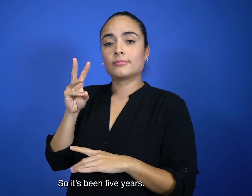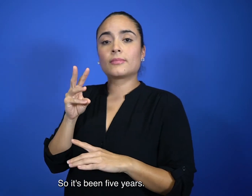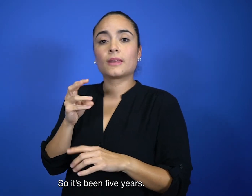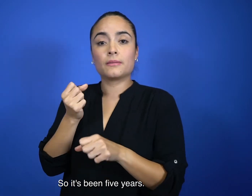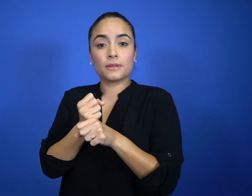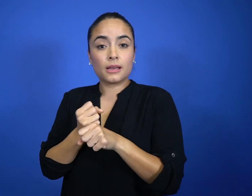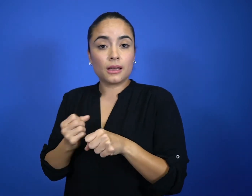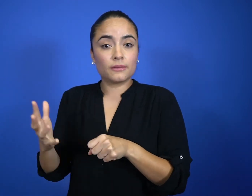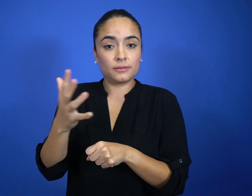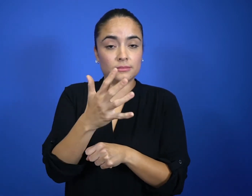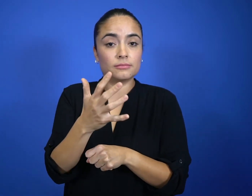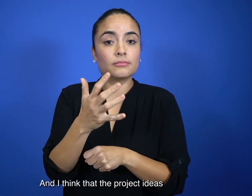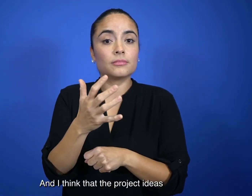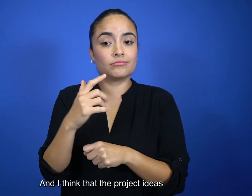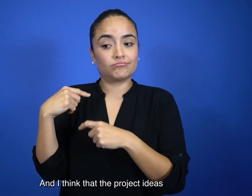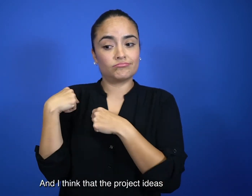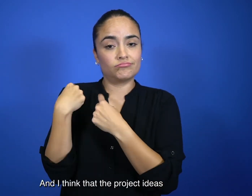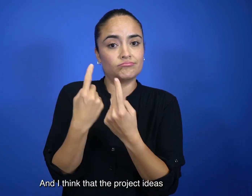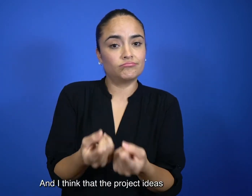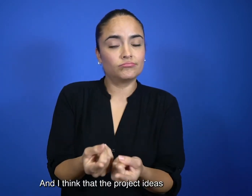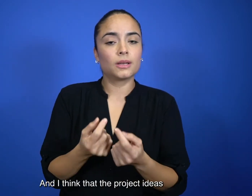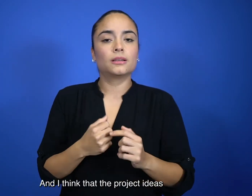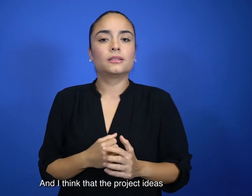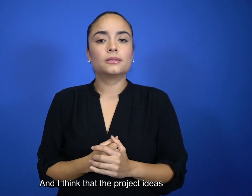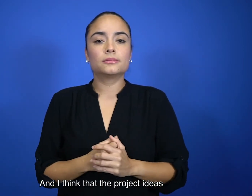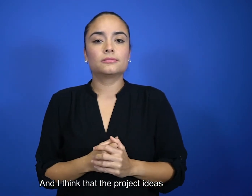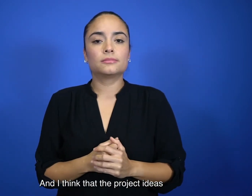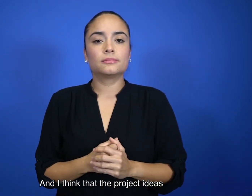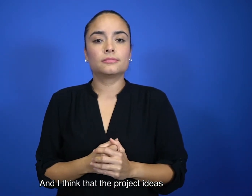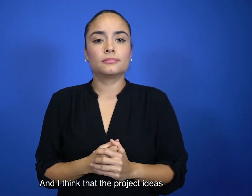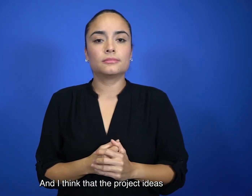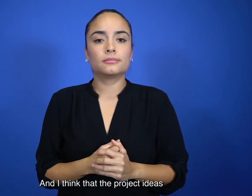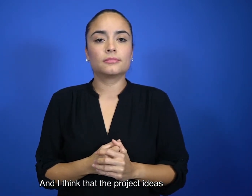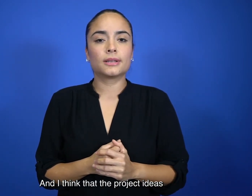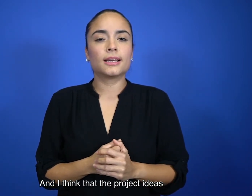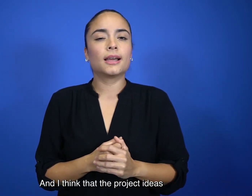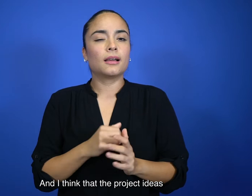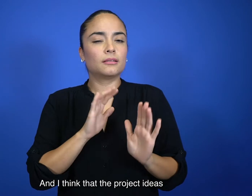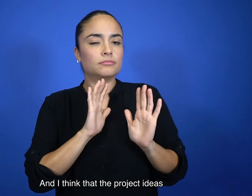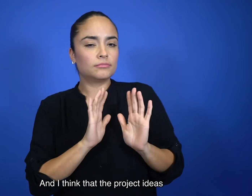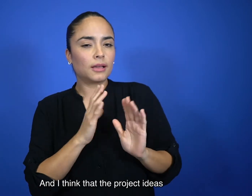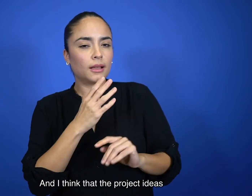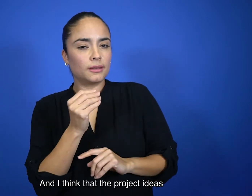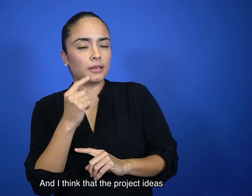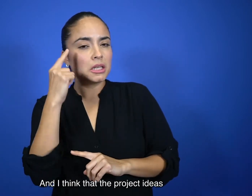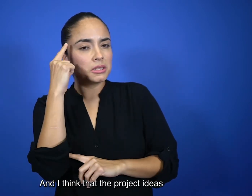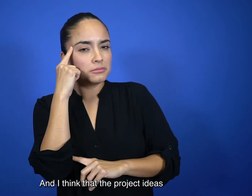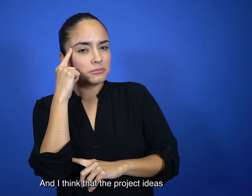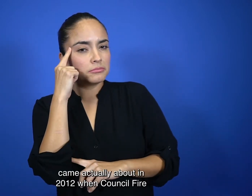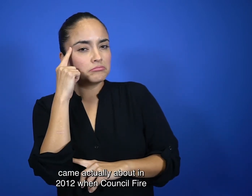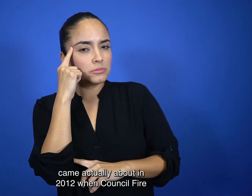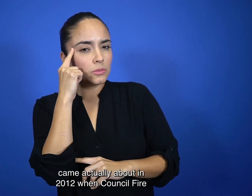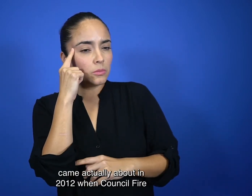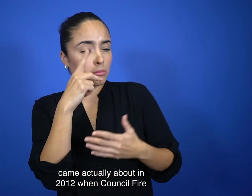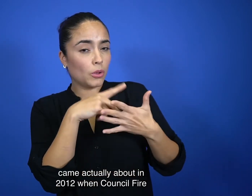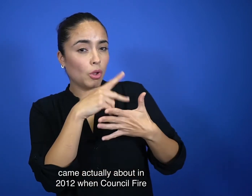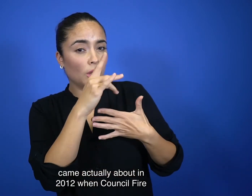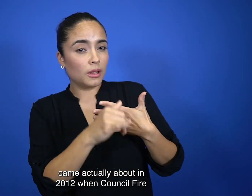5 years, and I think that the project ideas came